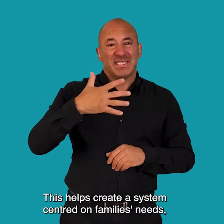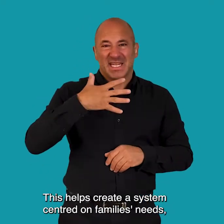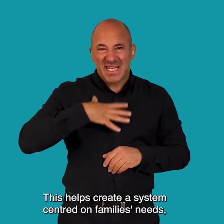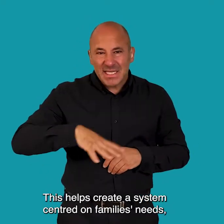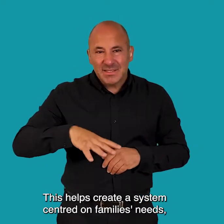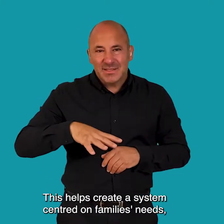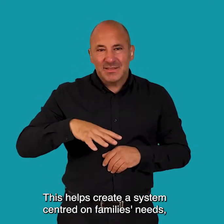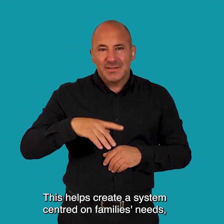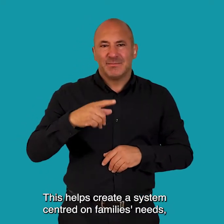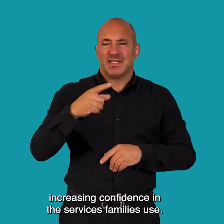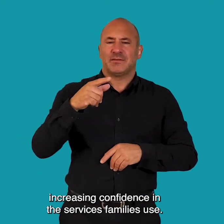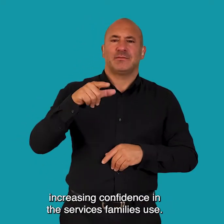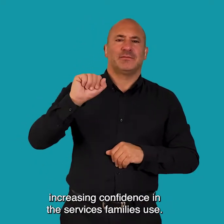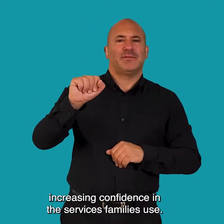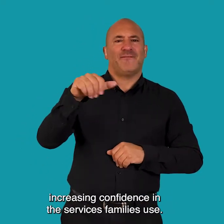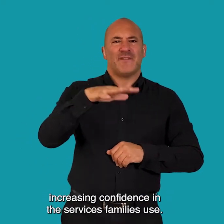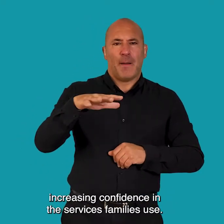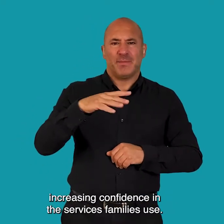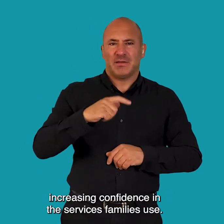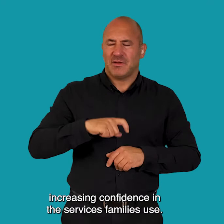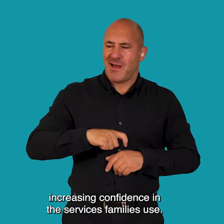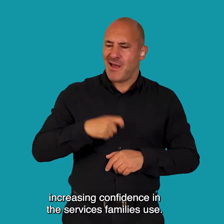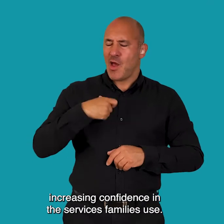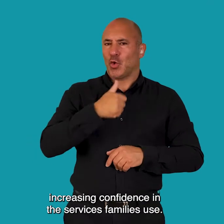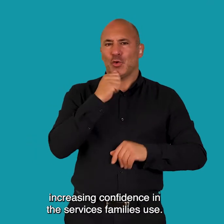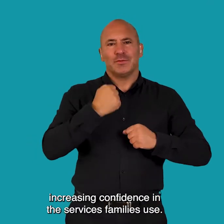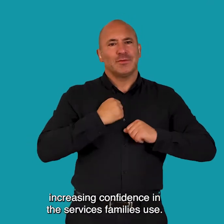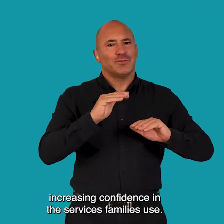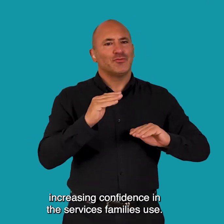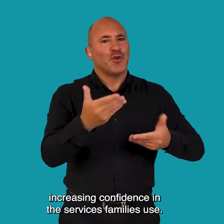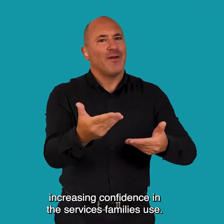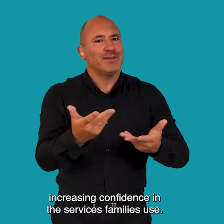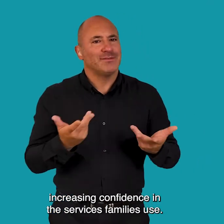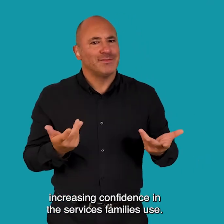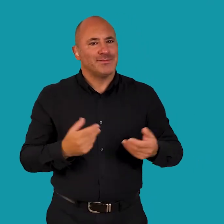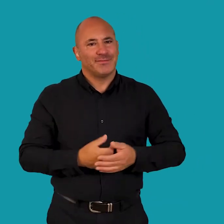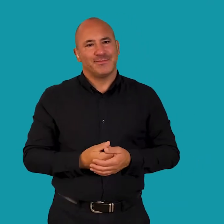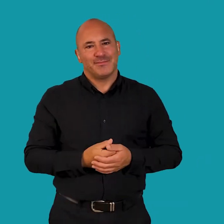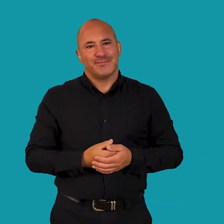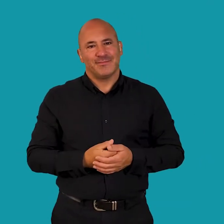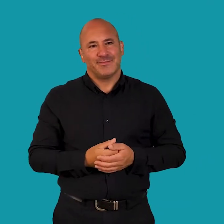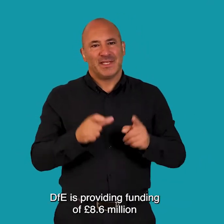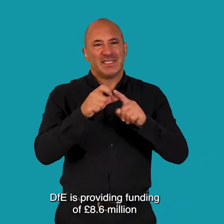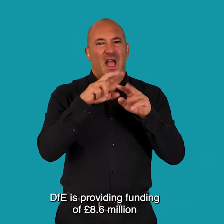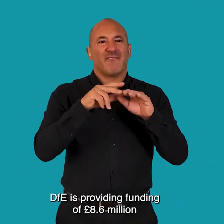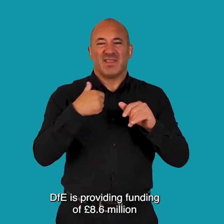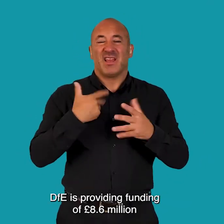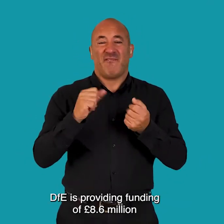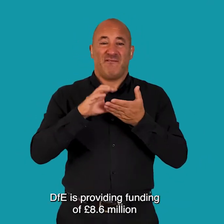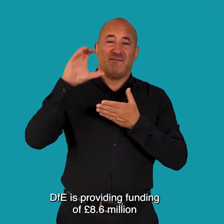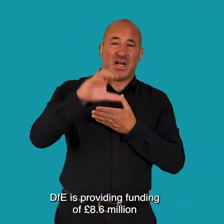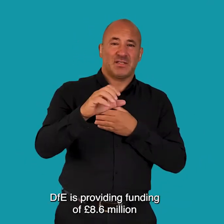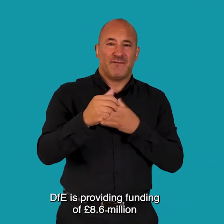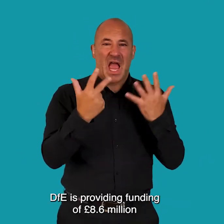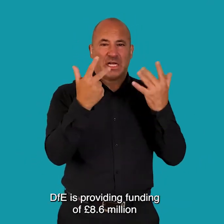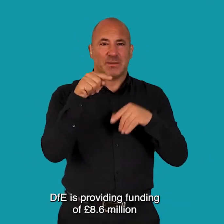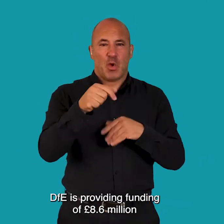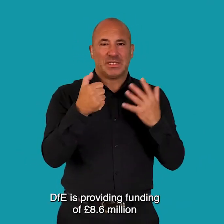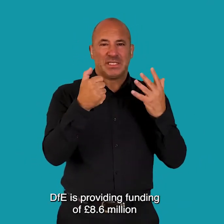families' needs, increasing confidence in the services families use. DfE is providing funding of